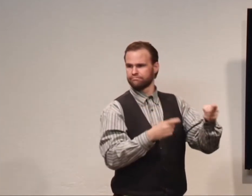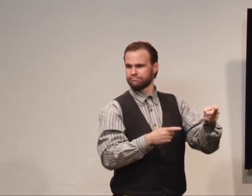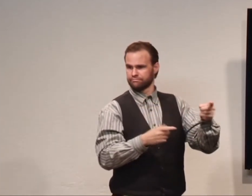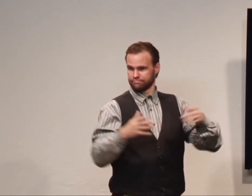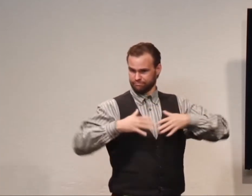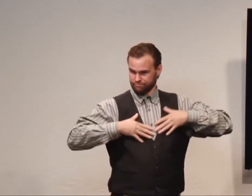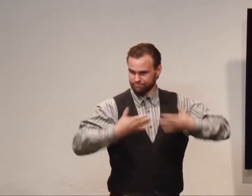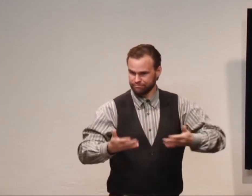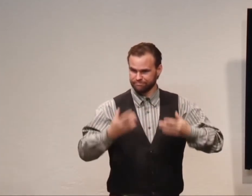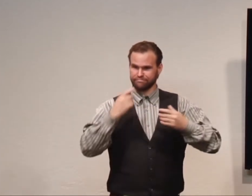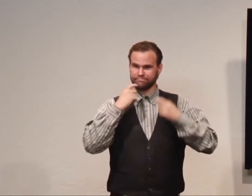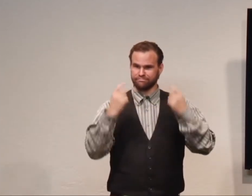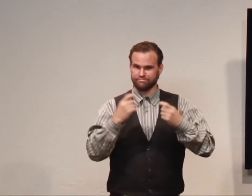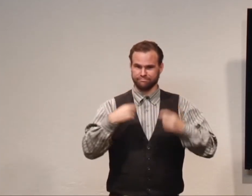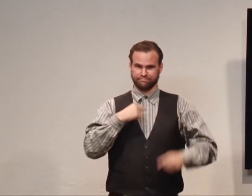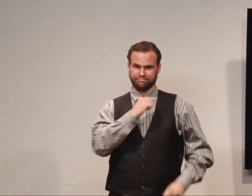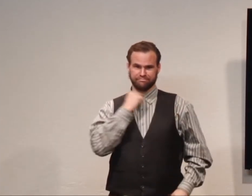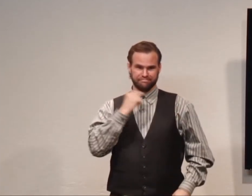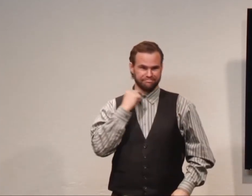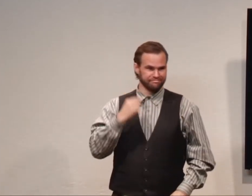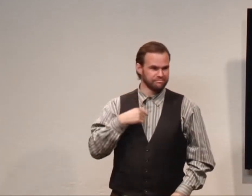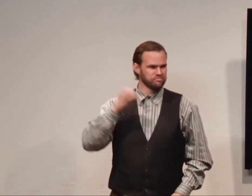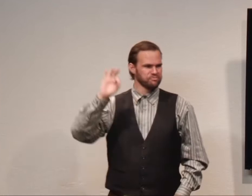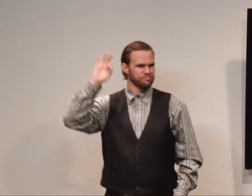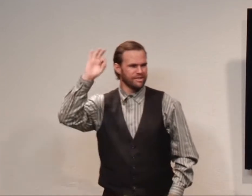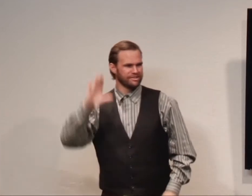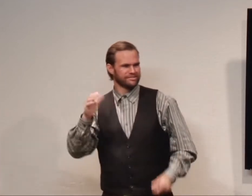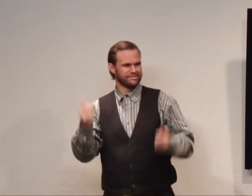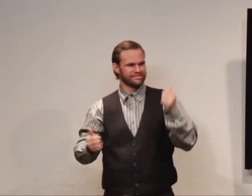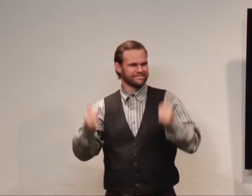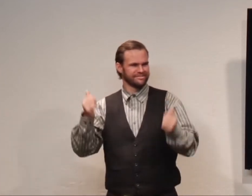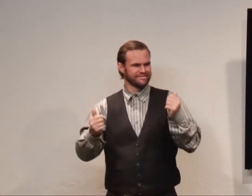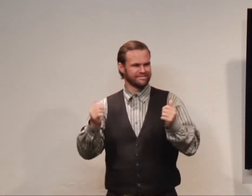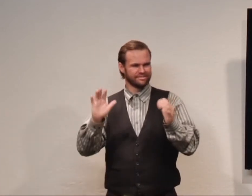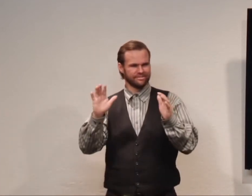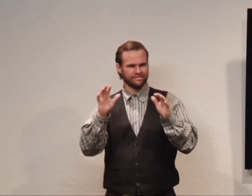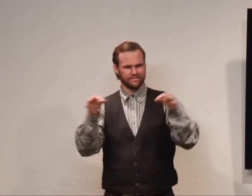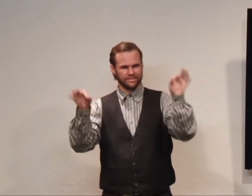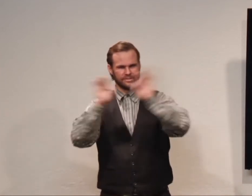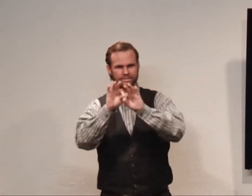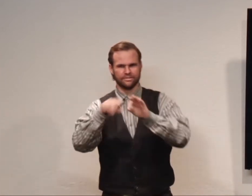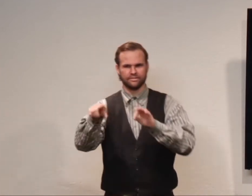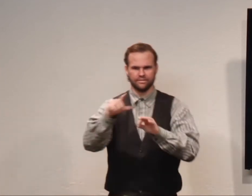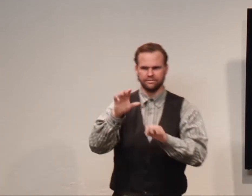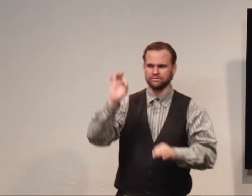of going to a priest and confessing your sins. You know, confessing your sins to a Catholic priest.